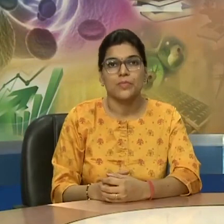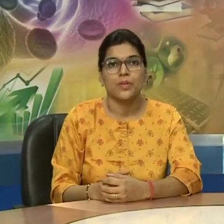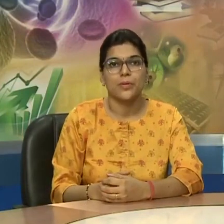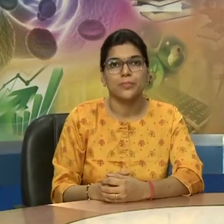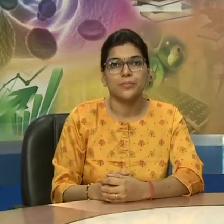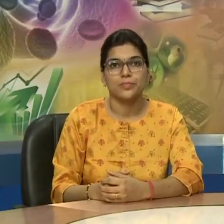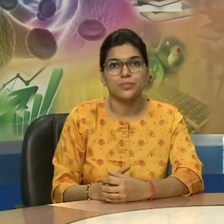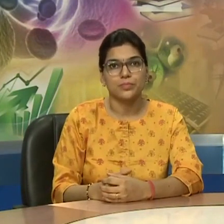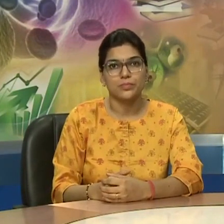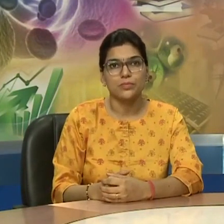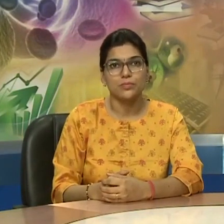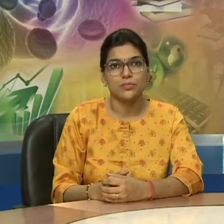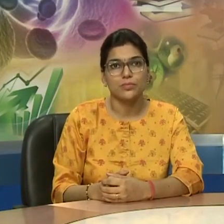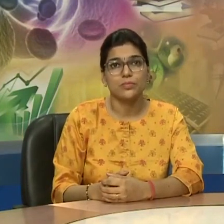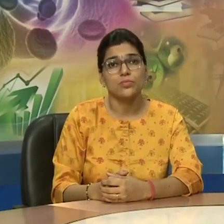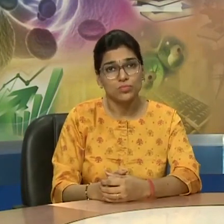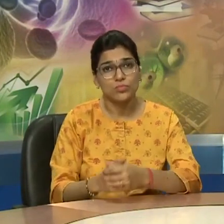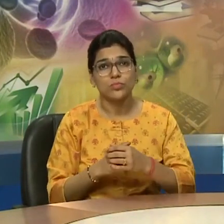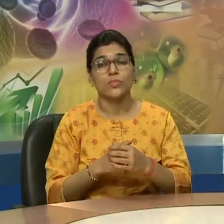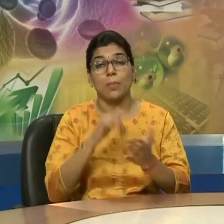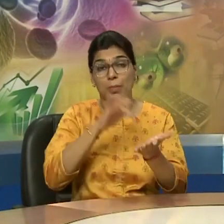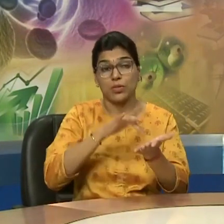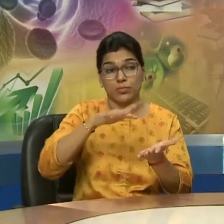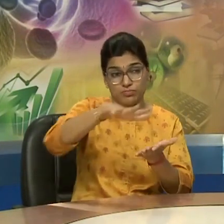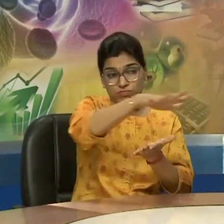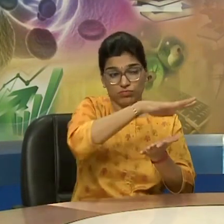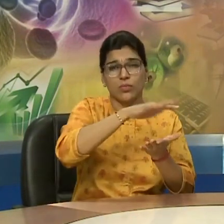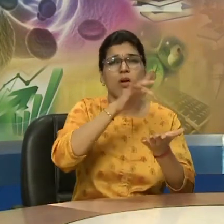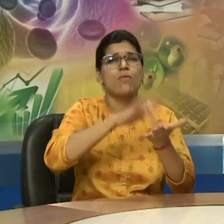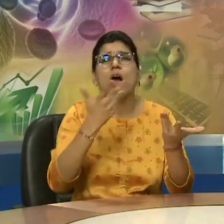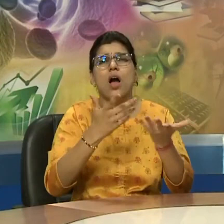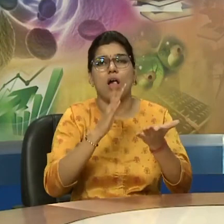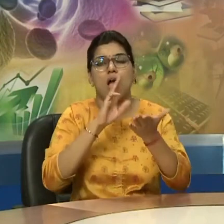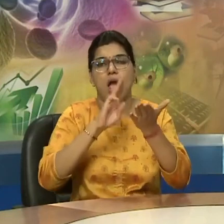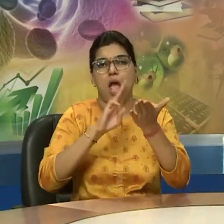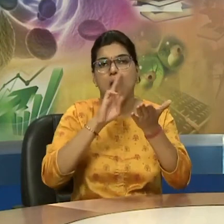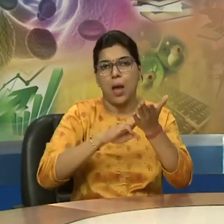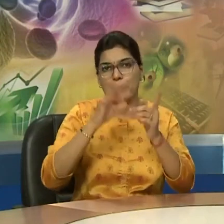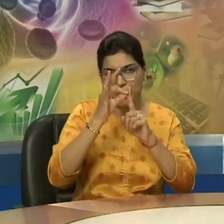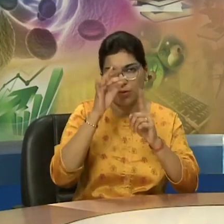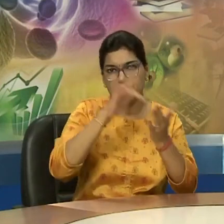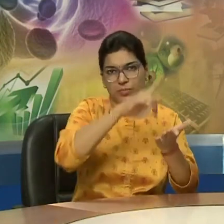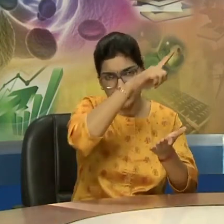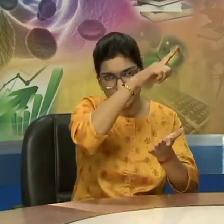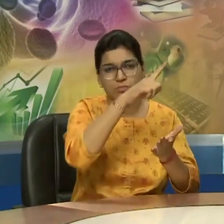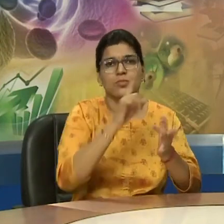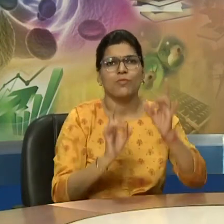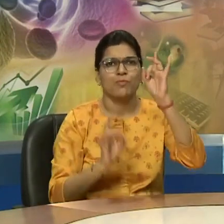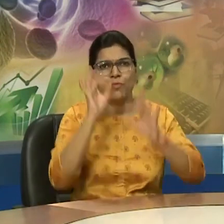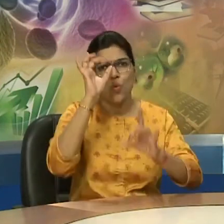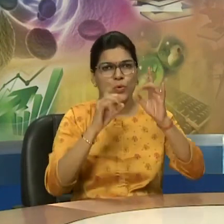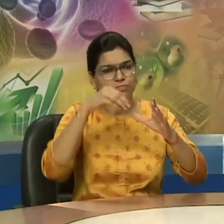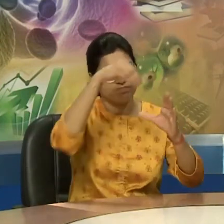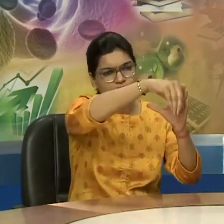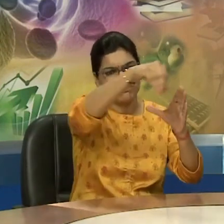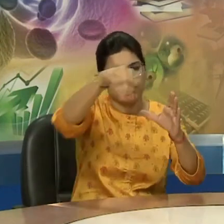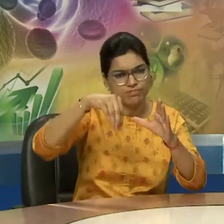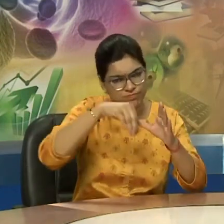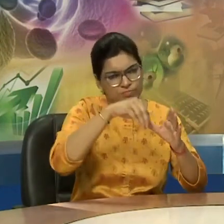Minister Shri Rajiv Gandhi. The motto of this project is to plant